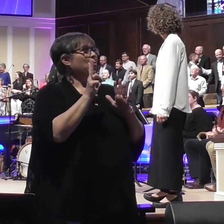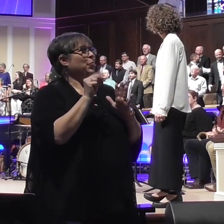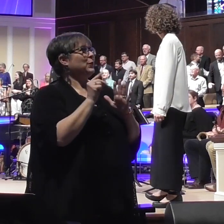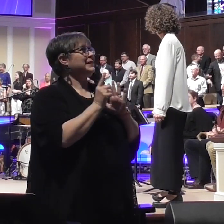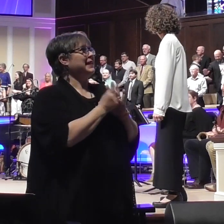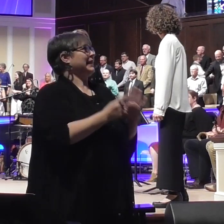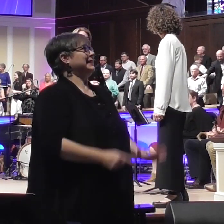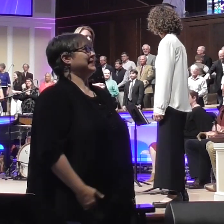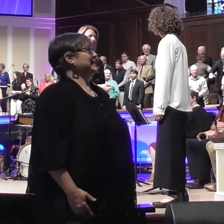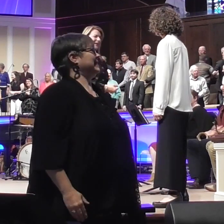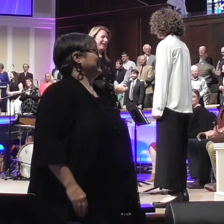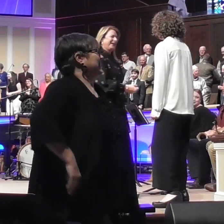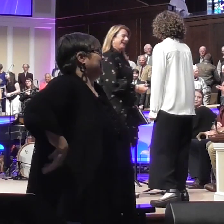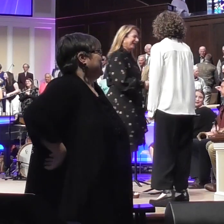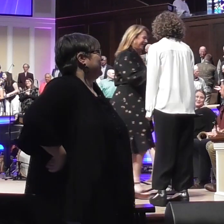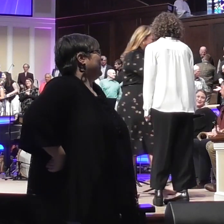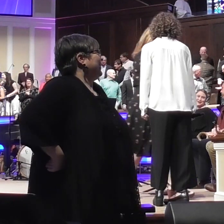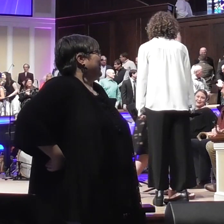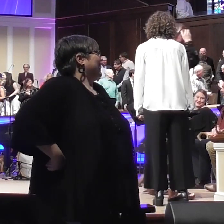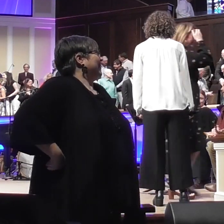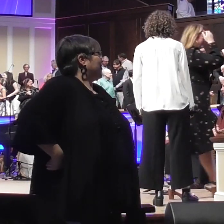seconds.